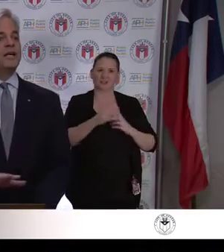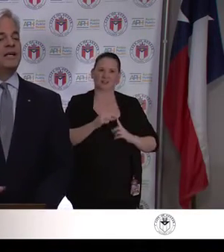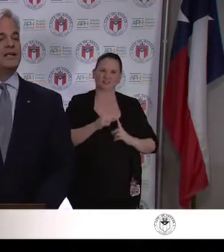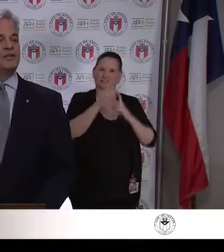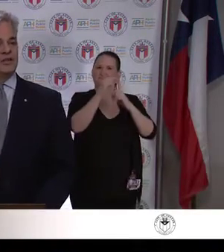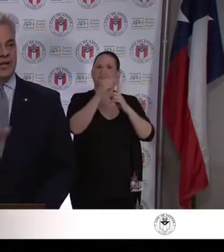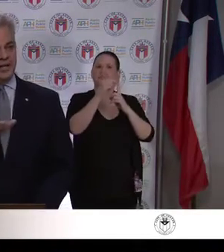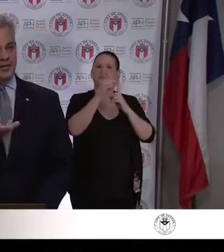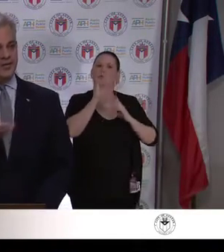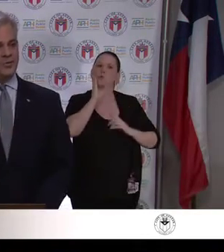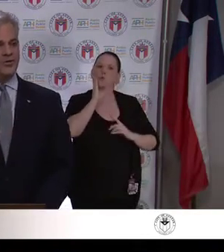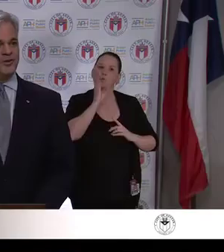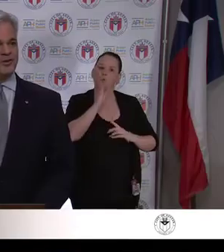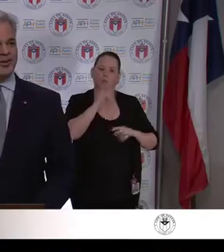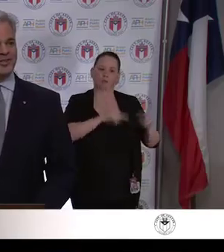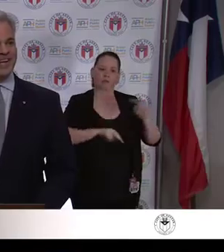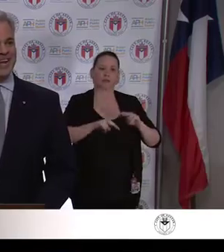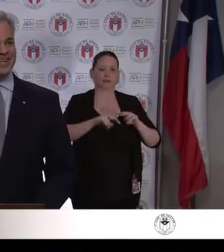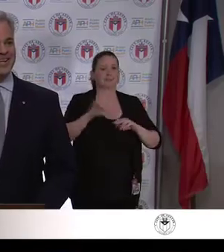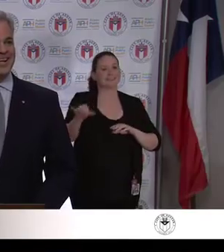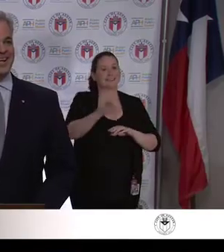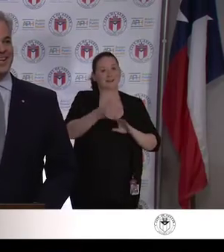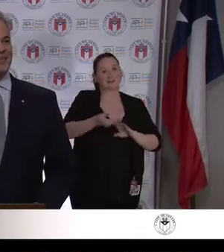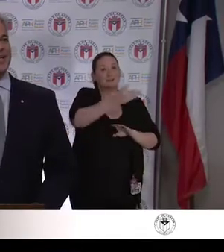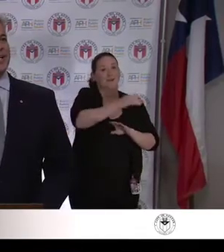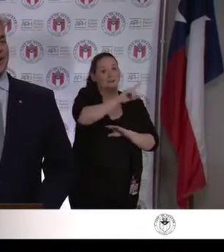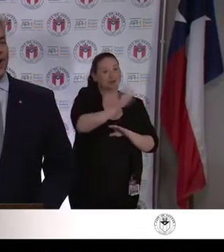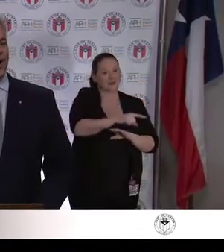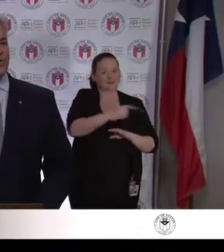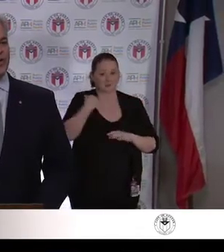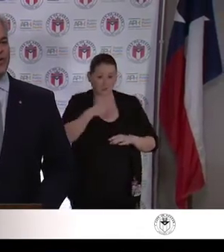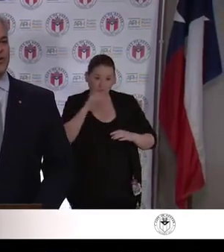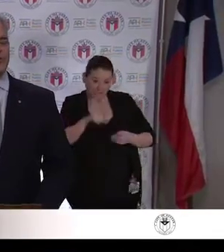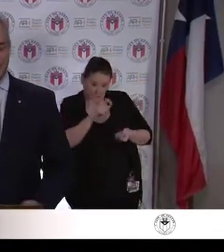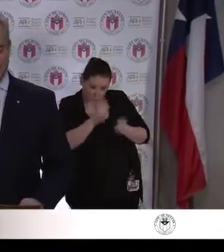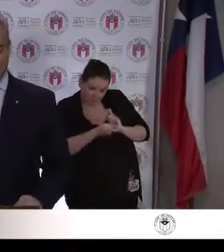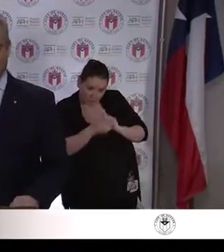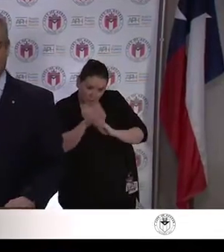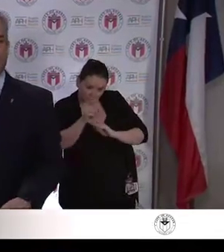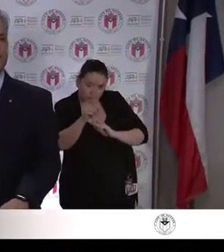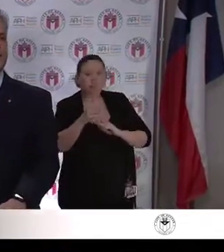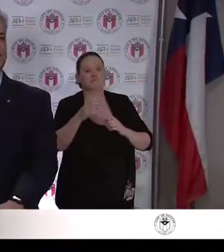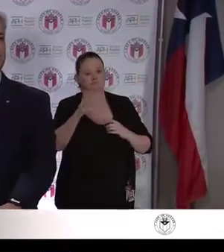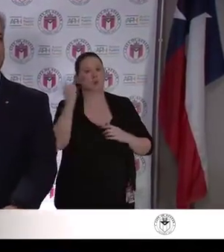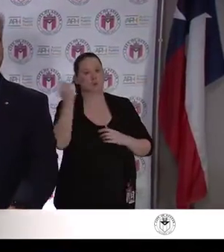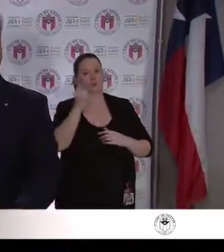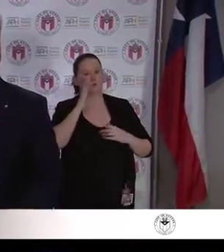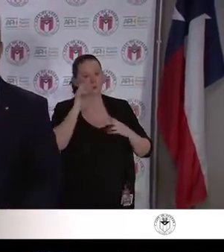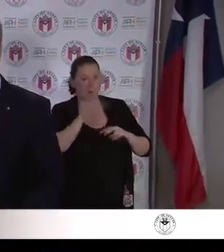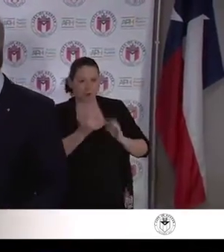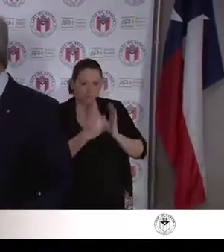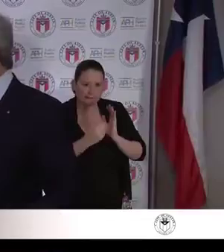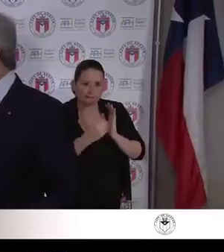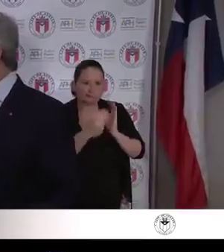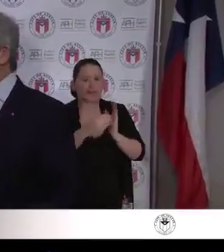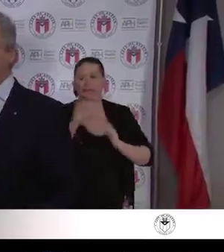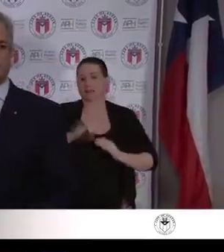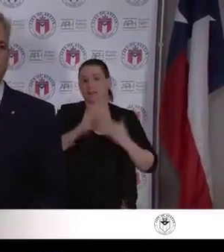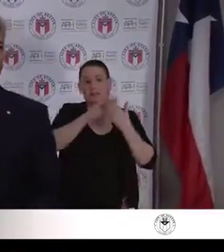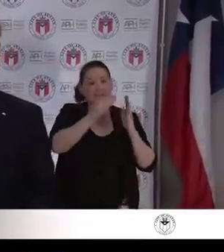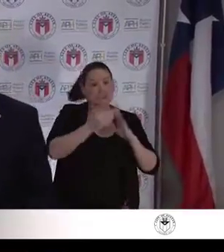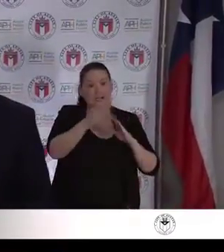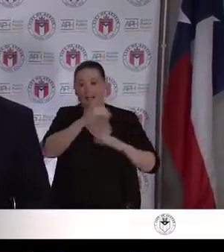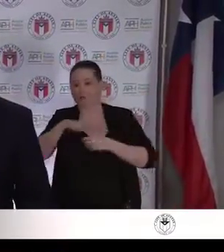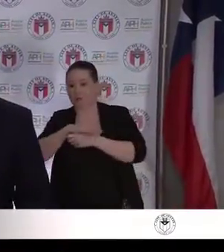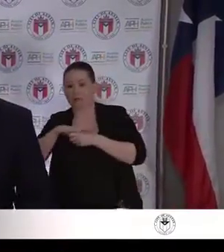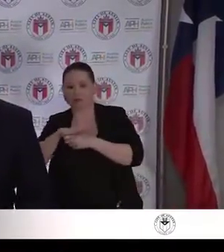always be taking a look at, as the previous question asked, do we need to augment those? And that's something that the city and the